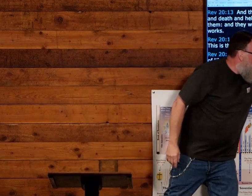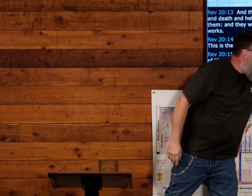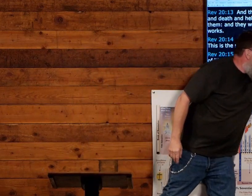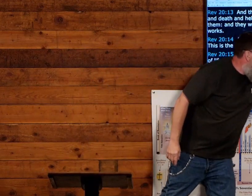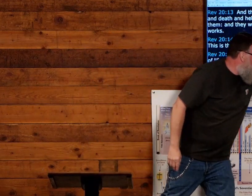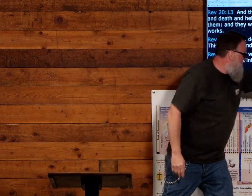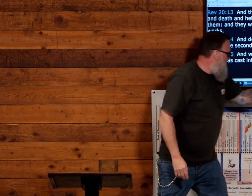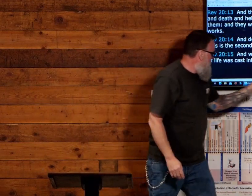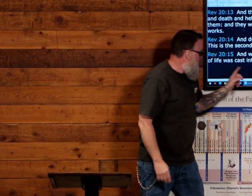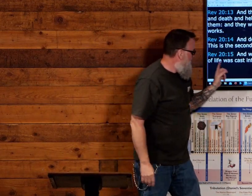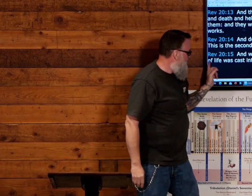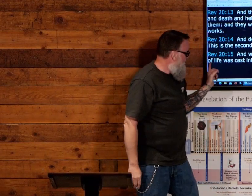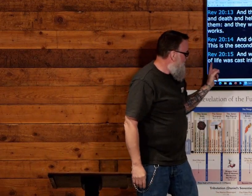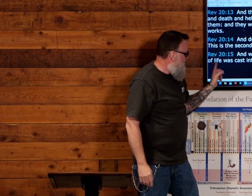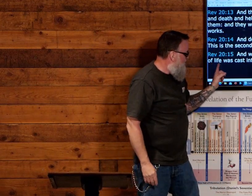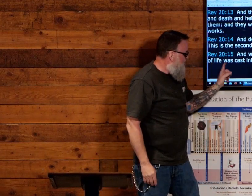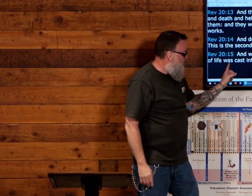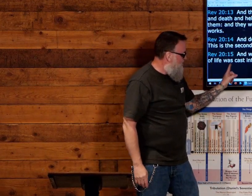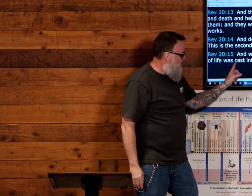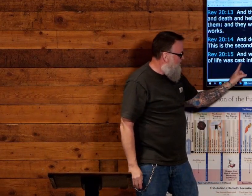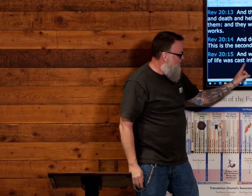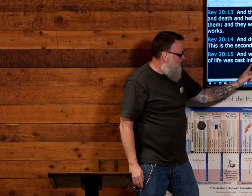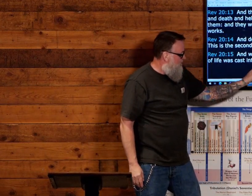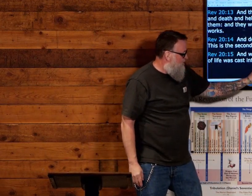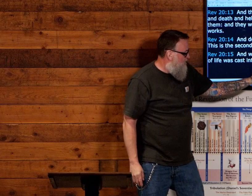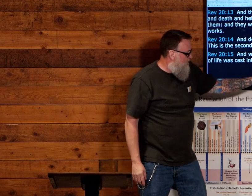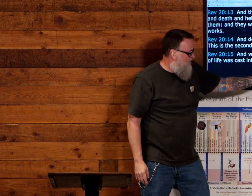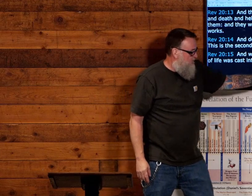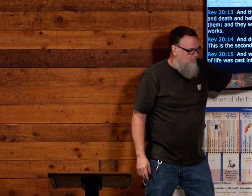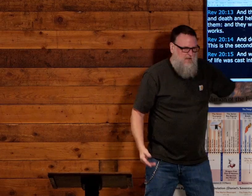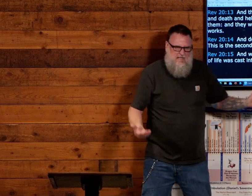Whose ever name was not found written in the book of life was cast into the lake of fire.